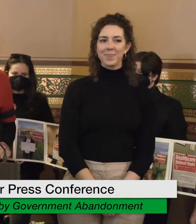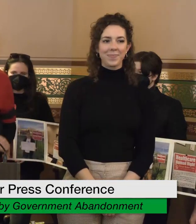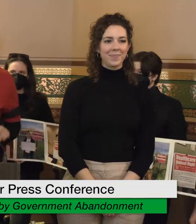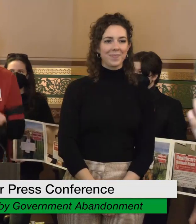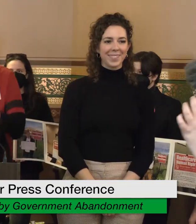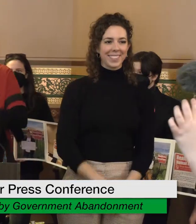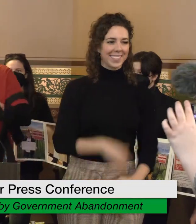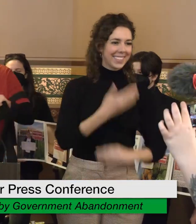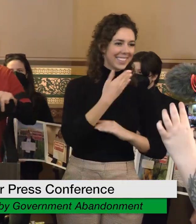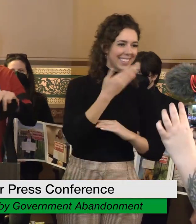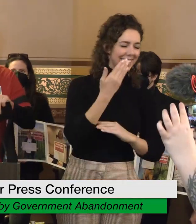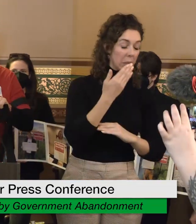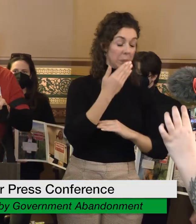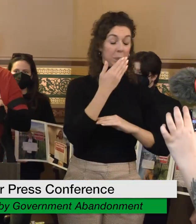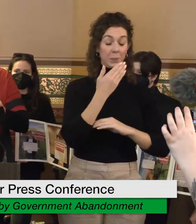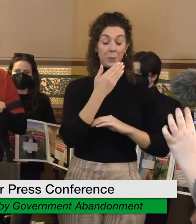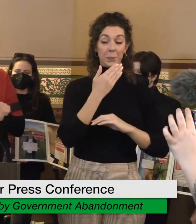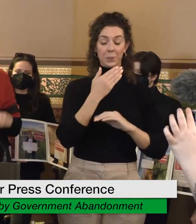Good morning.